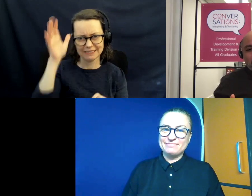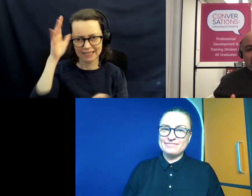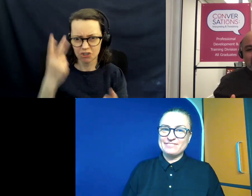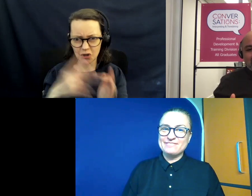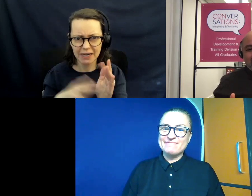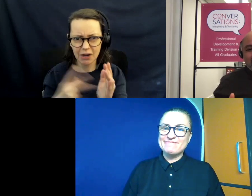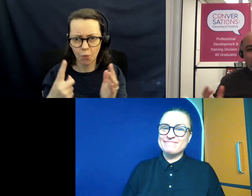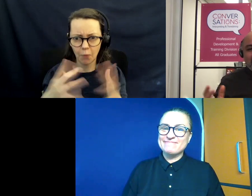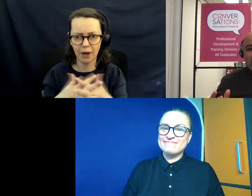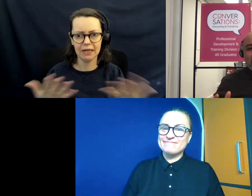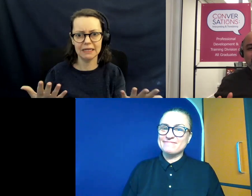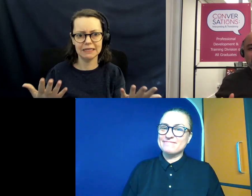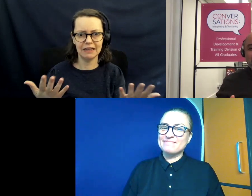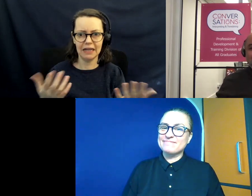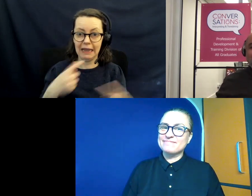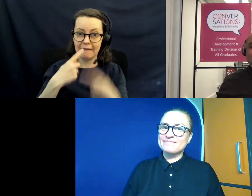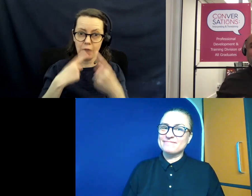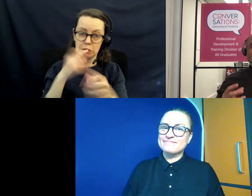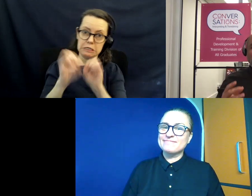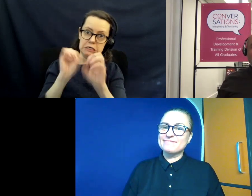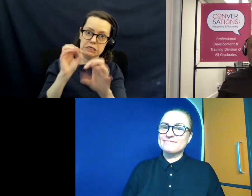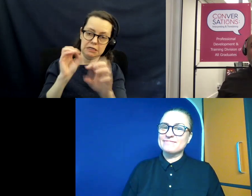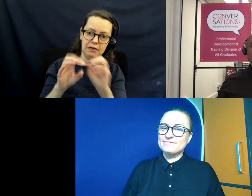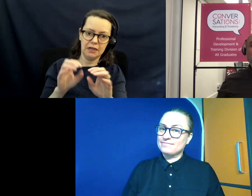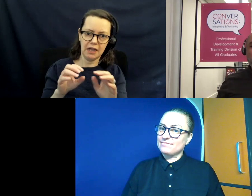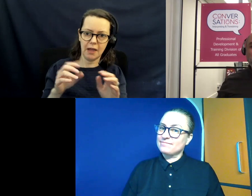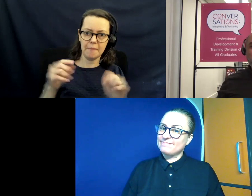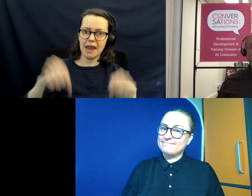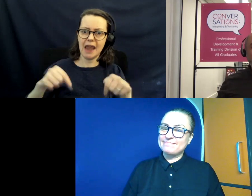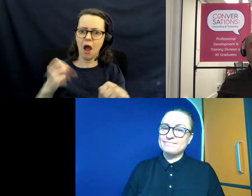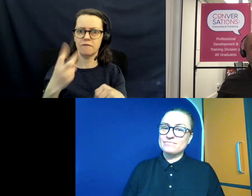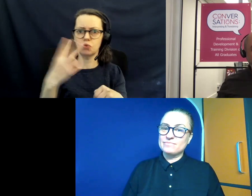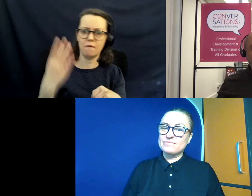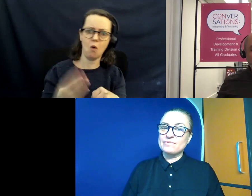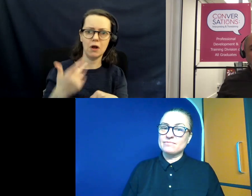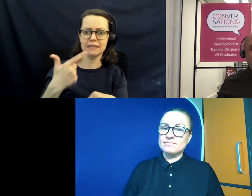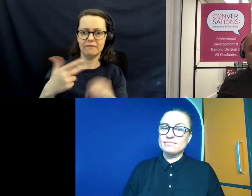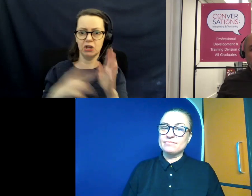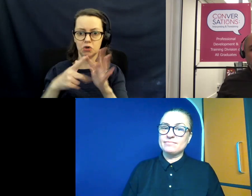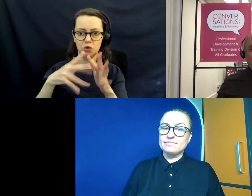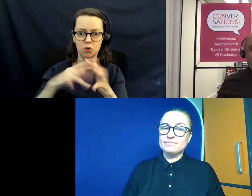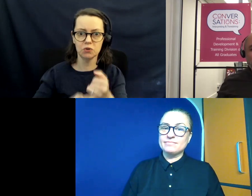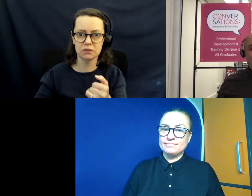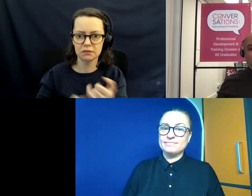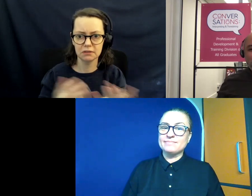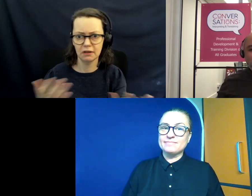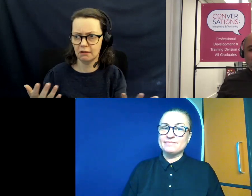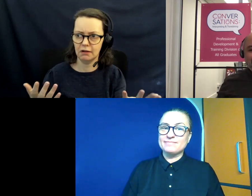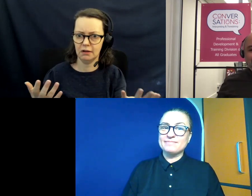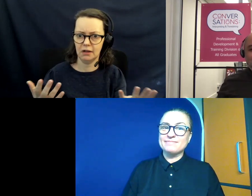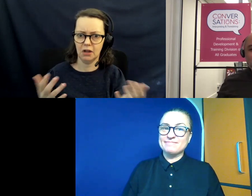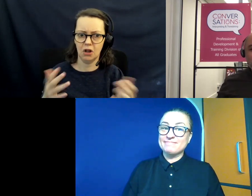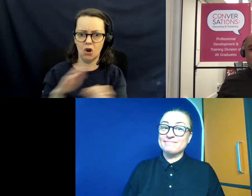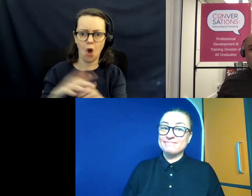minutes a week and all that information. In the era of 24-hour news, local